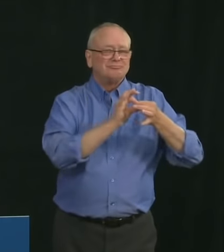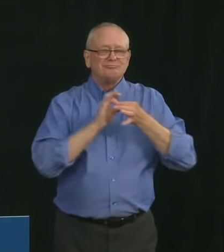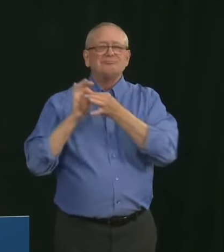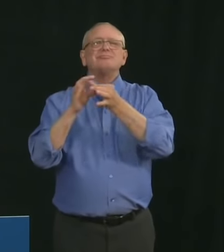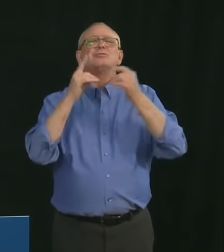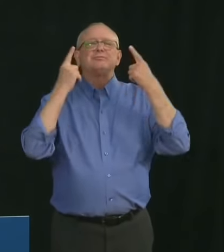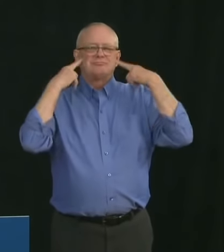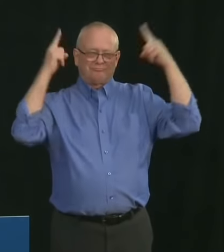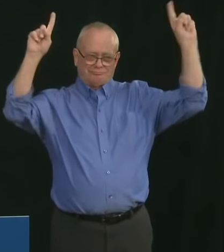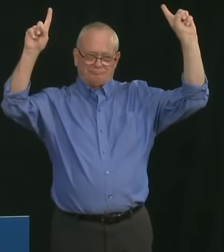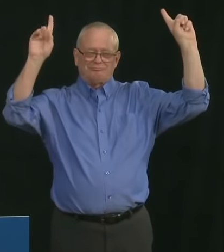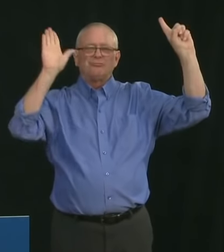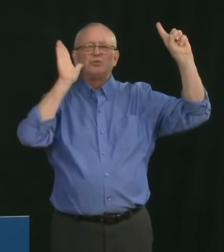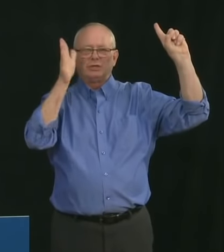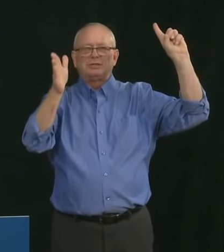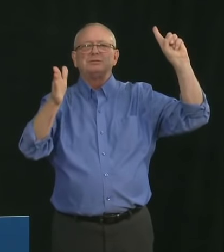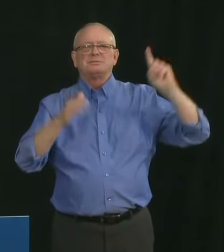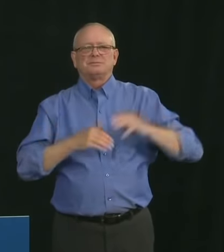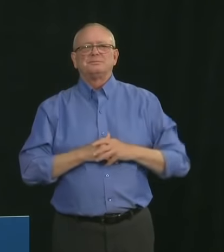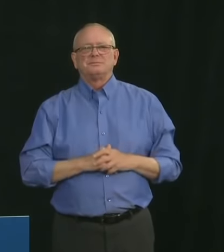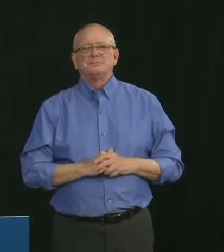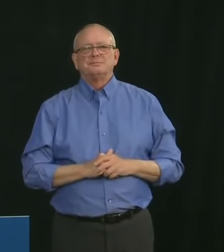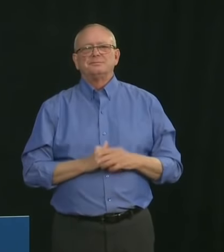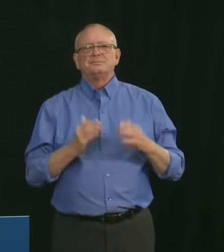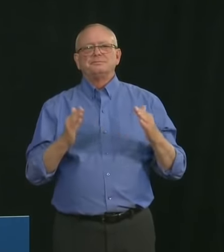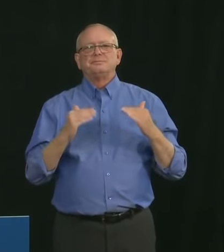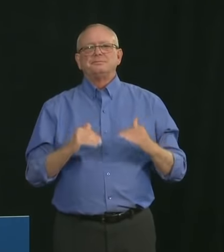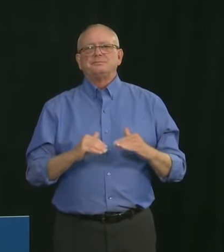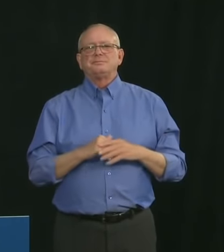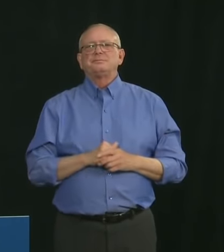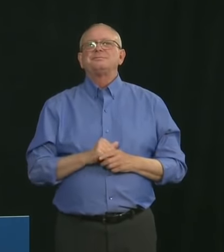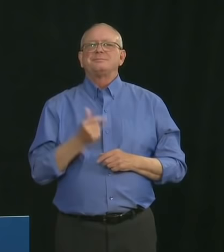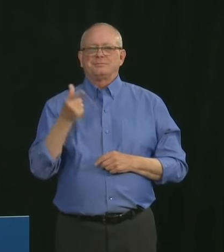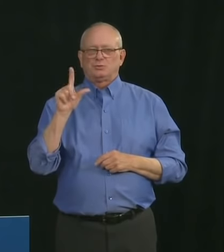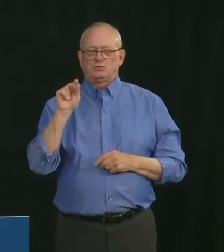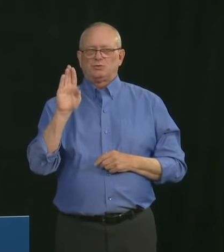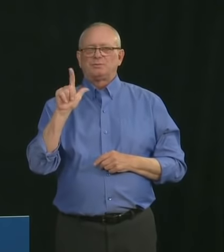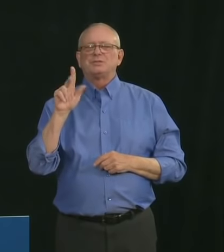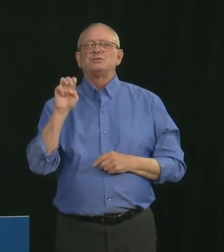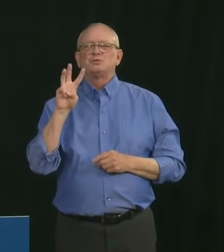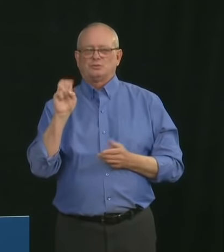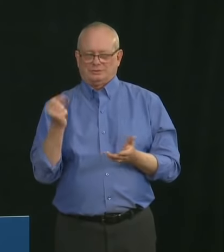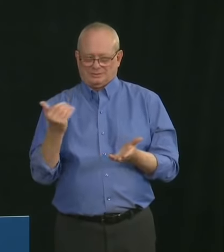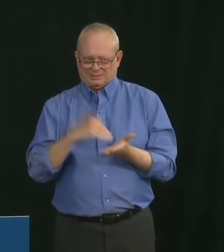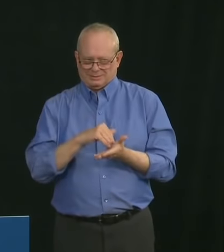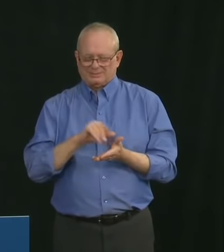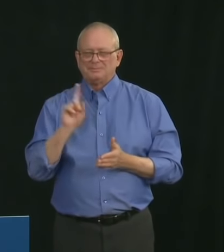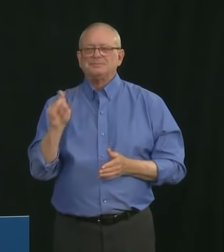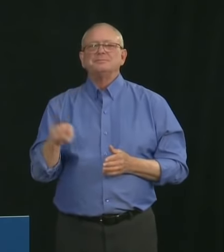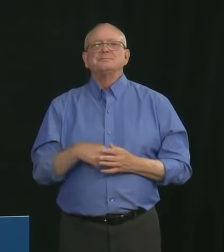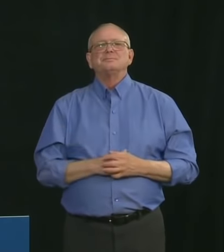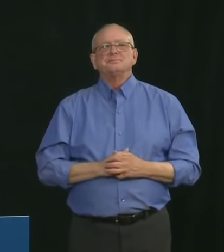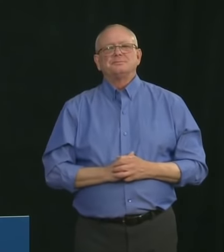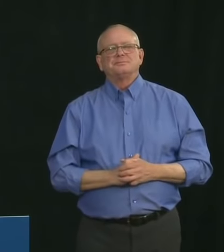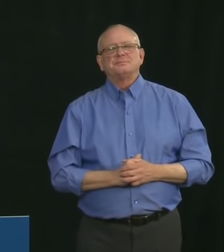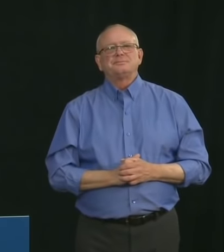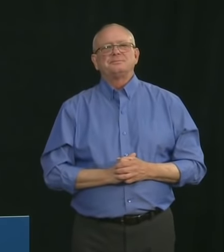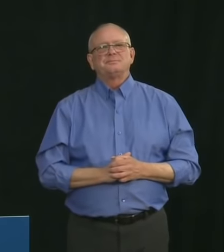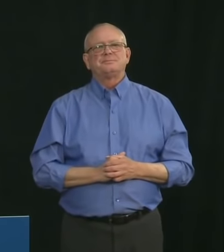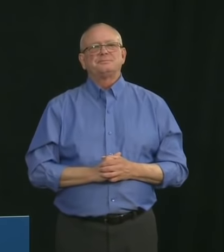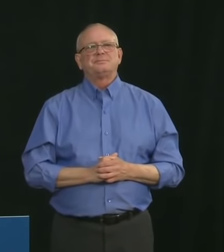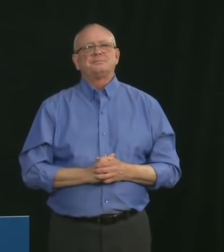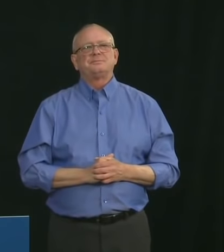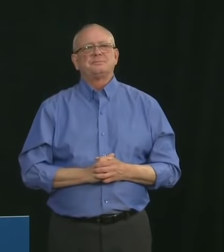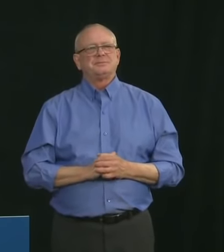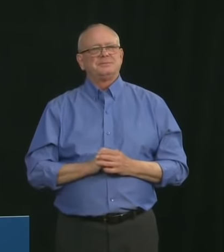Next is Julia Wong with Global News. Go ahead, Julia. Hi, Dr. Hinshaw. There are now 3 more continuing care facilities in Edmonton